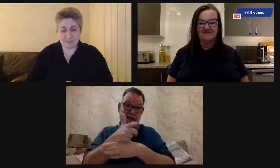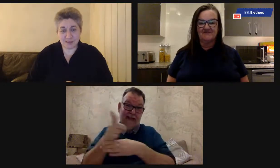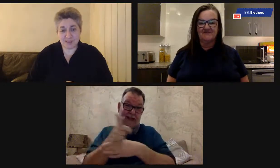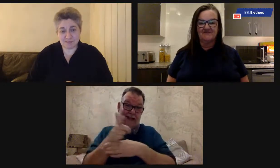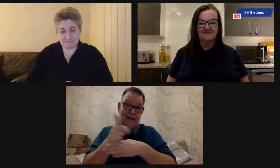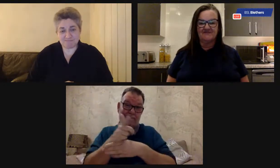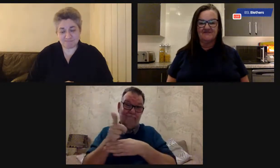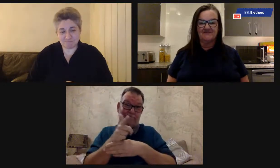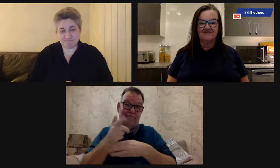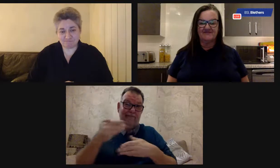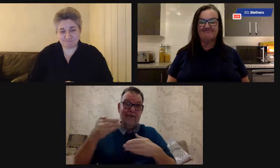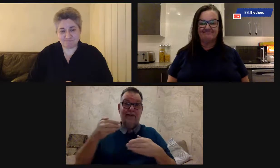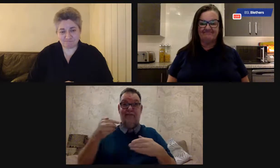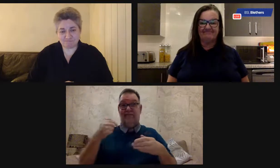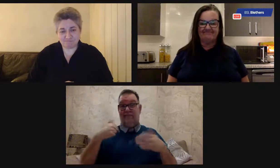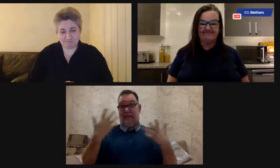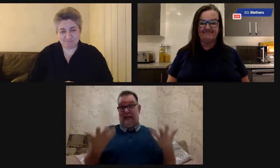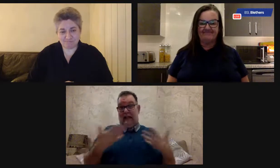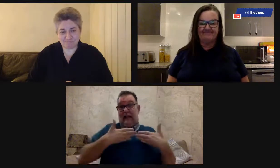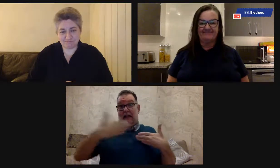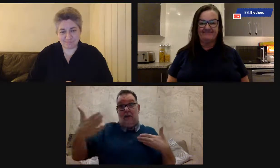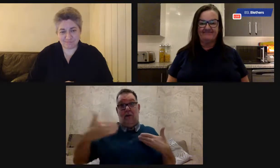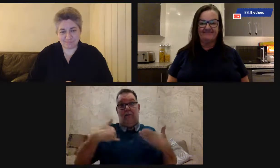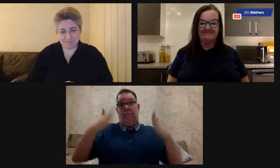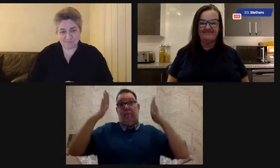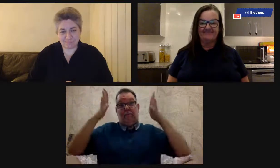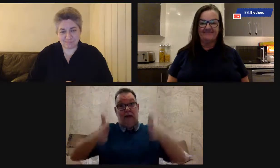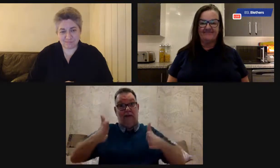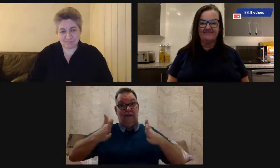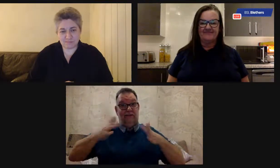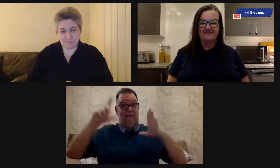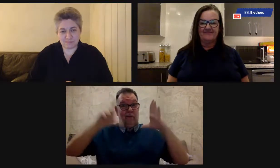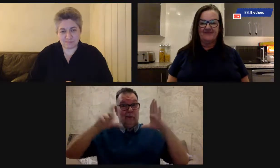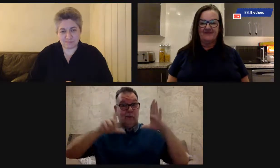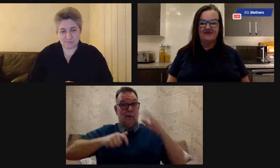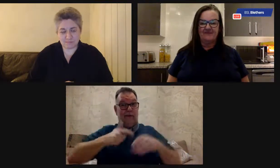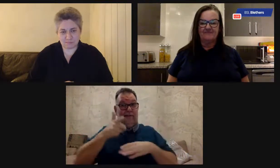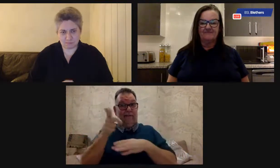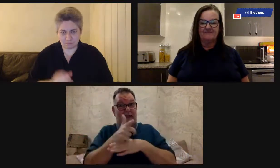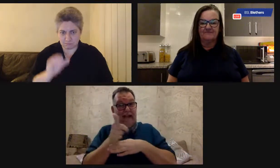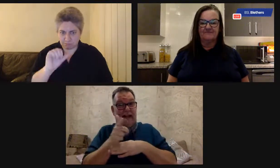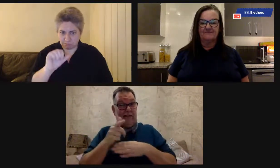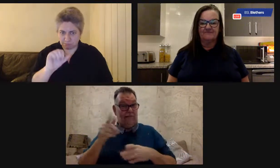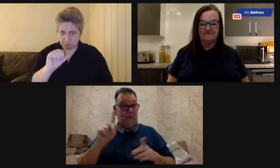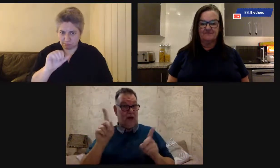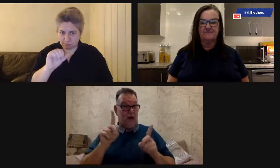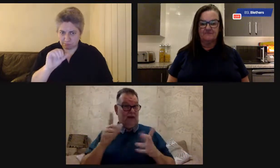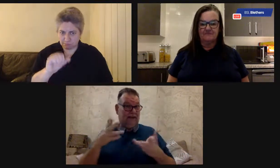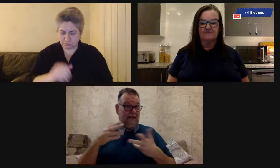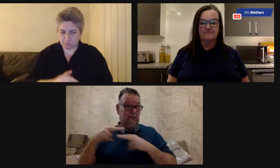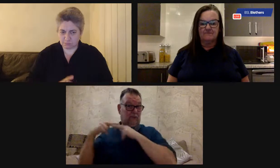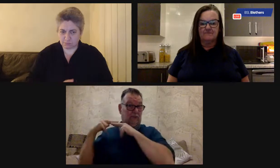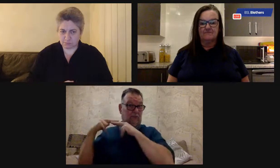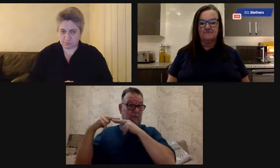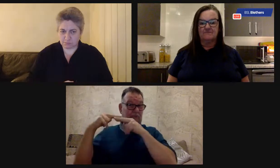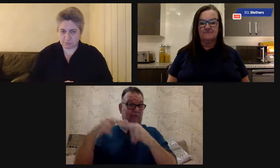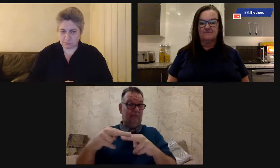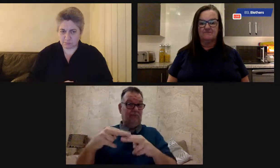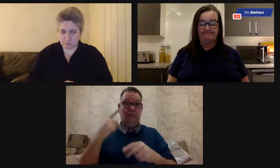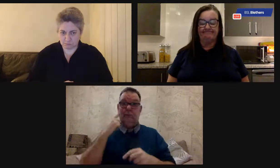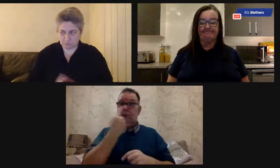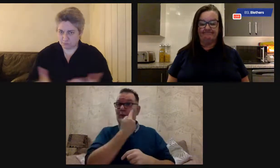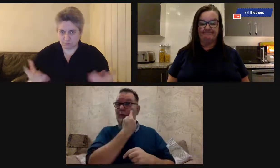it again. We have take videos, we photographs, we share the photographs, and now,